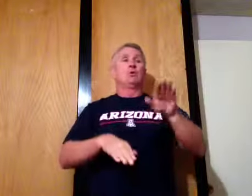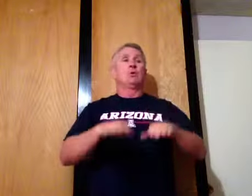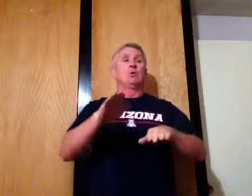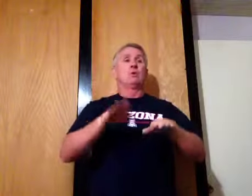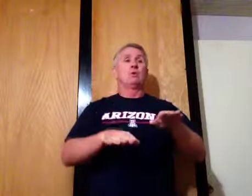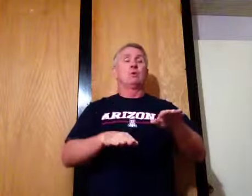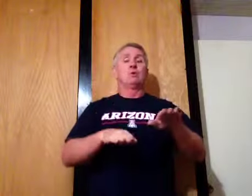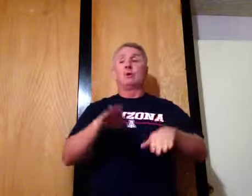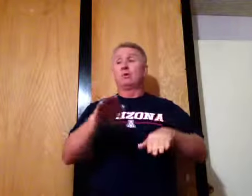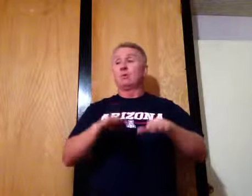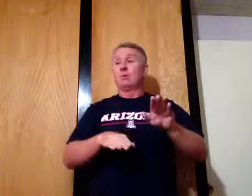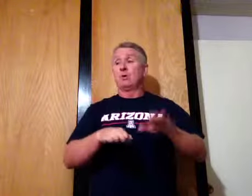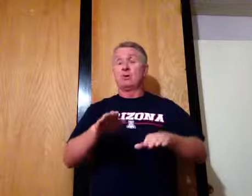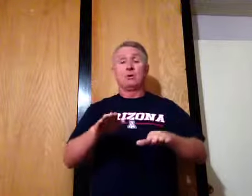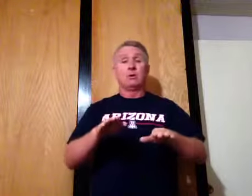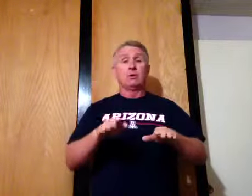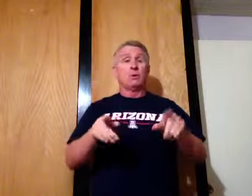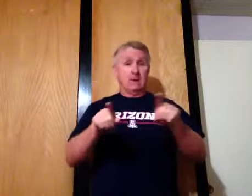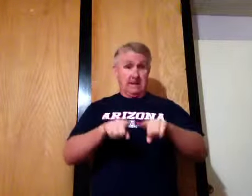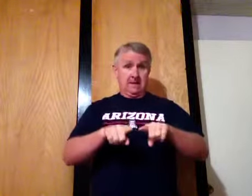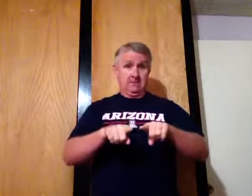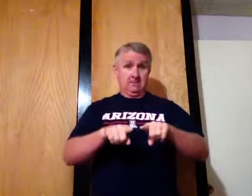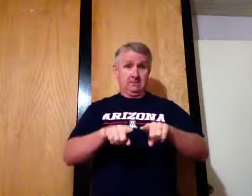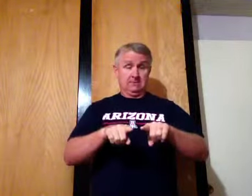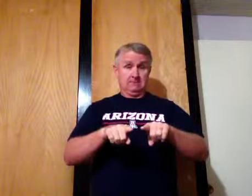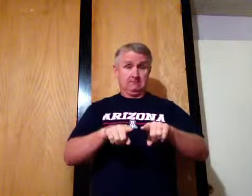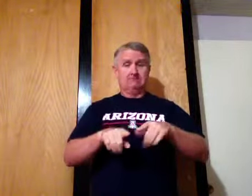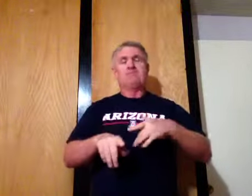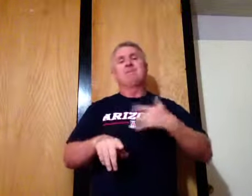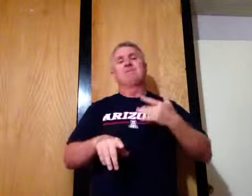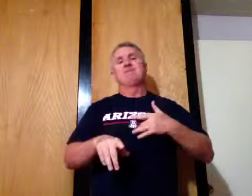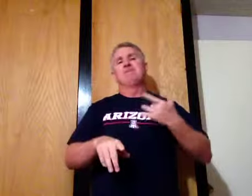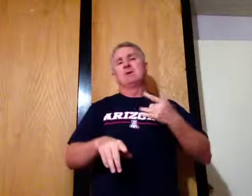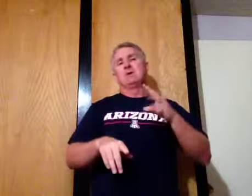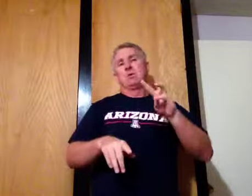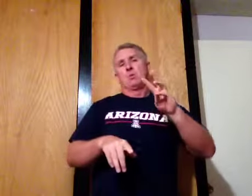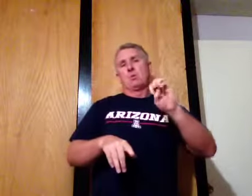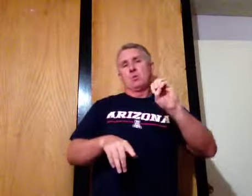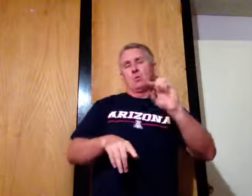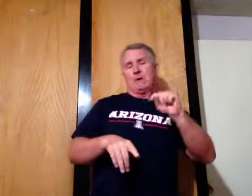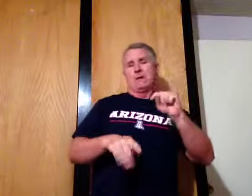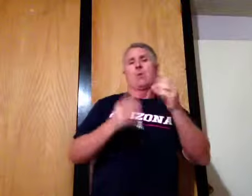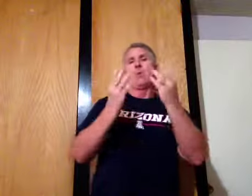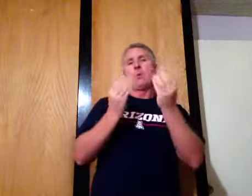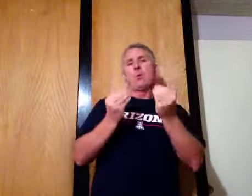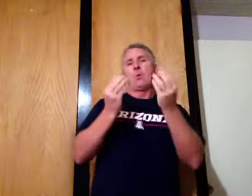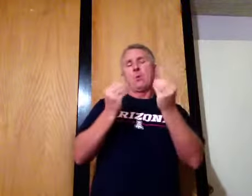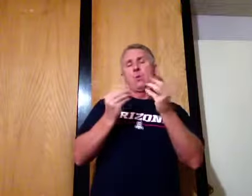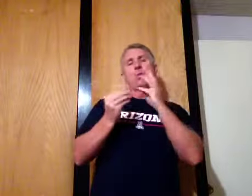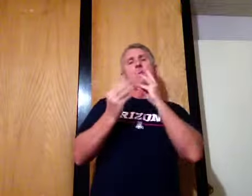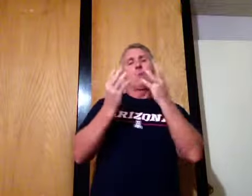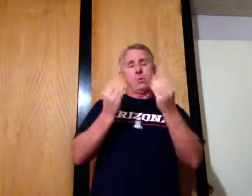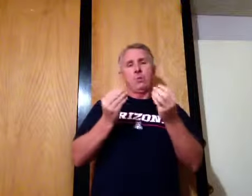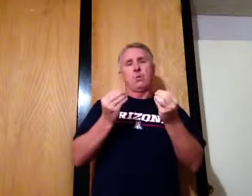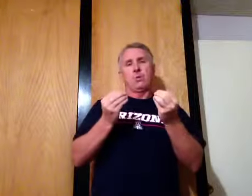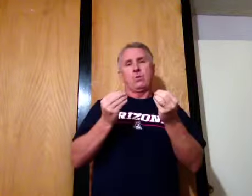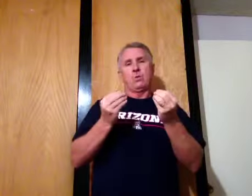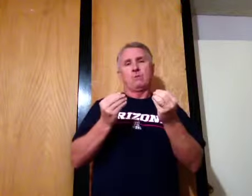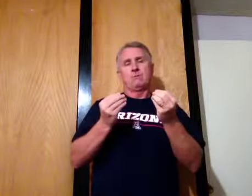running barefoot through the grass in the morning, your feet might get wet. That's from dew or water that was out of the atmosphere